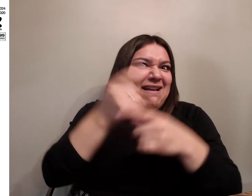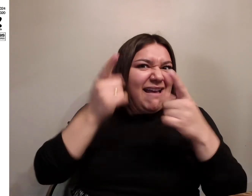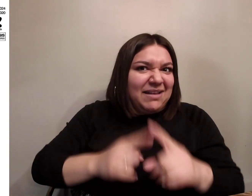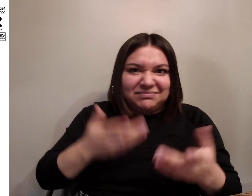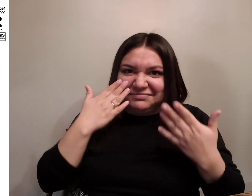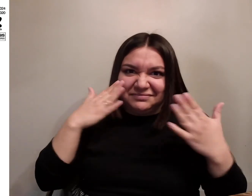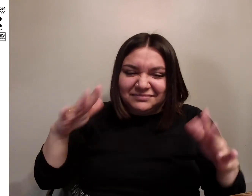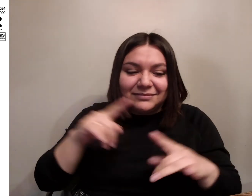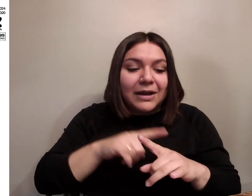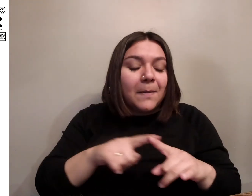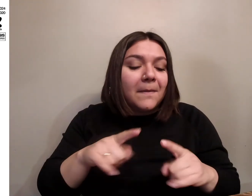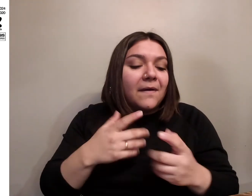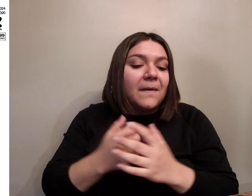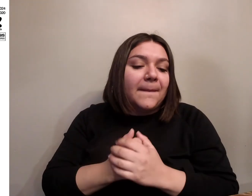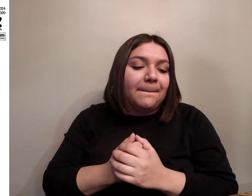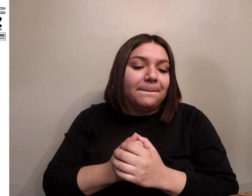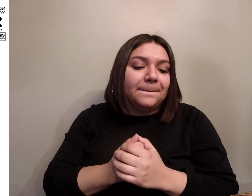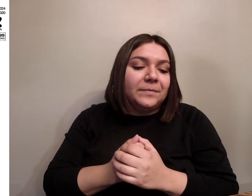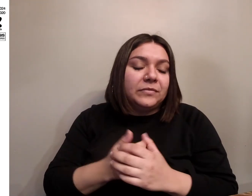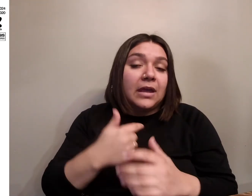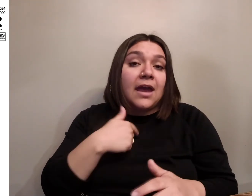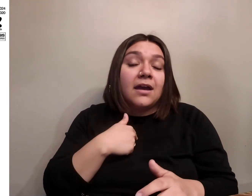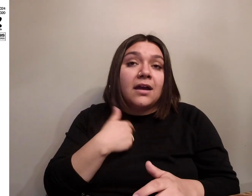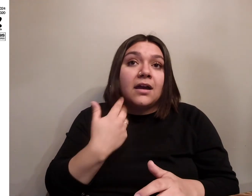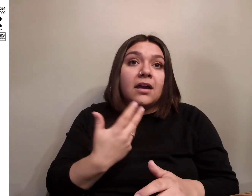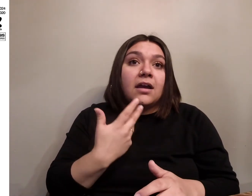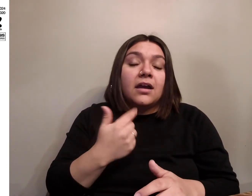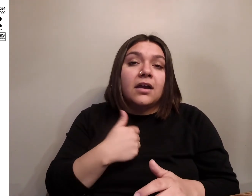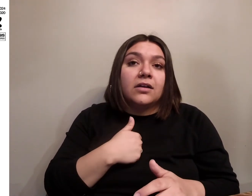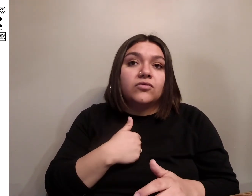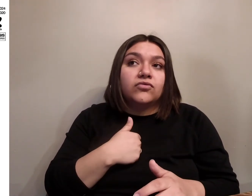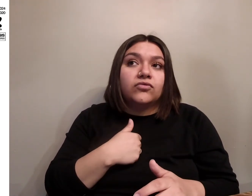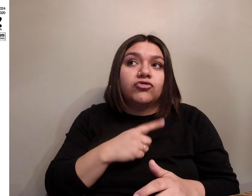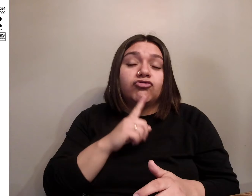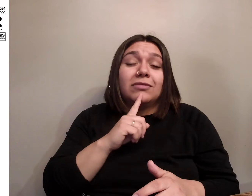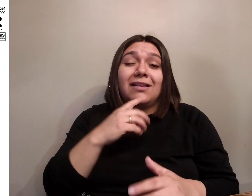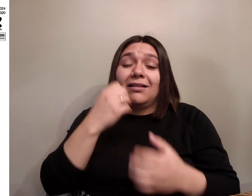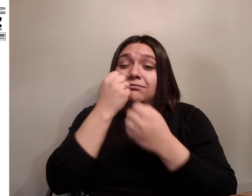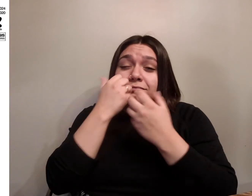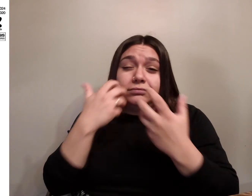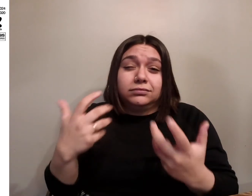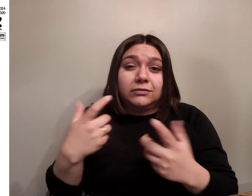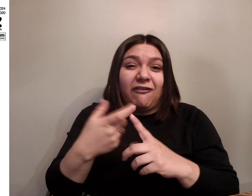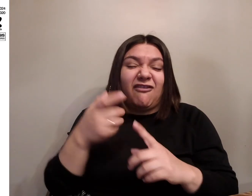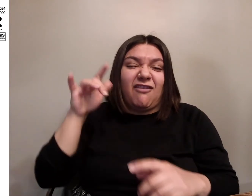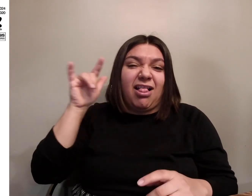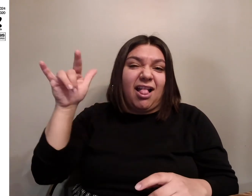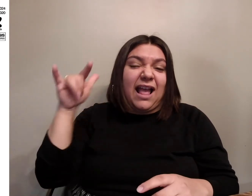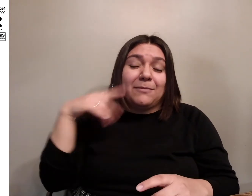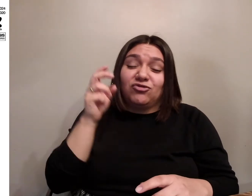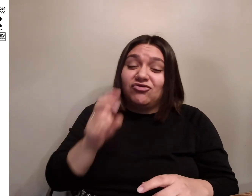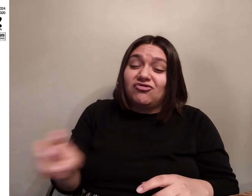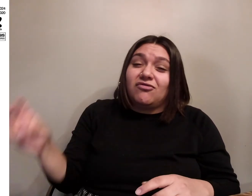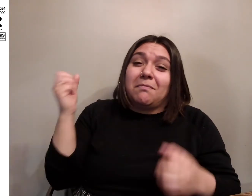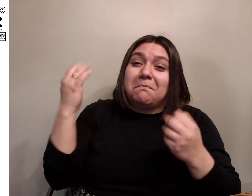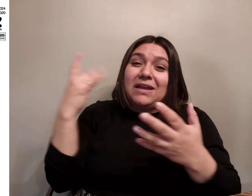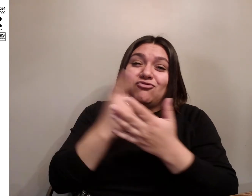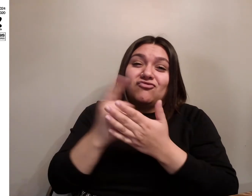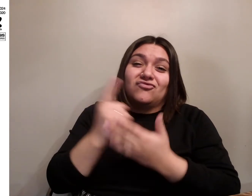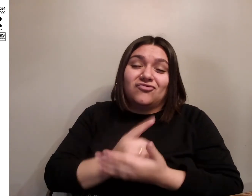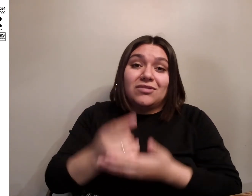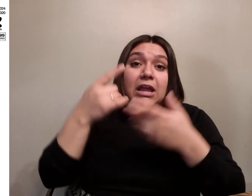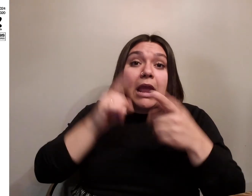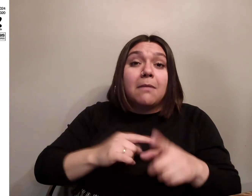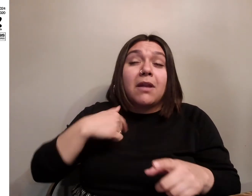Brexit ever happened. And I was very jet lagged